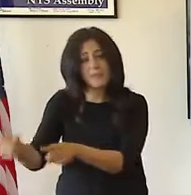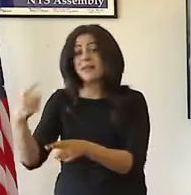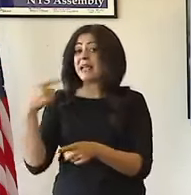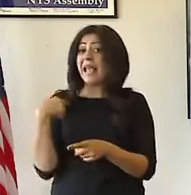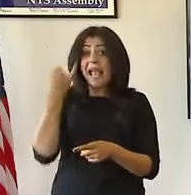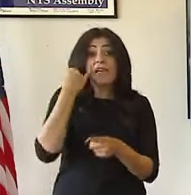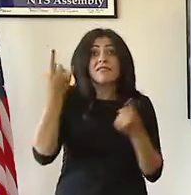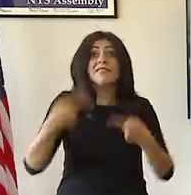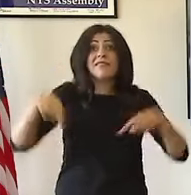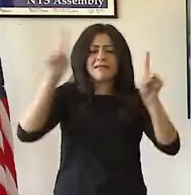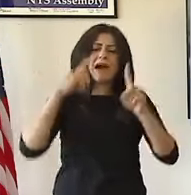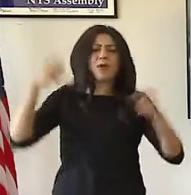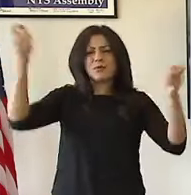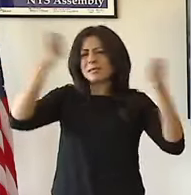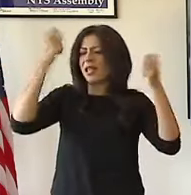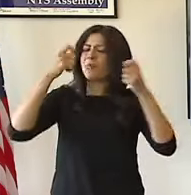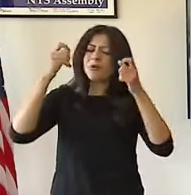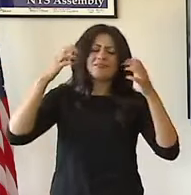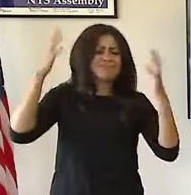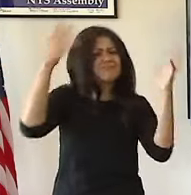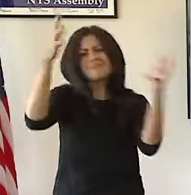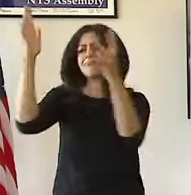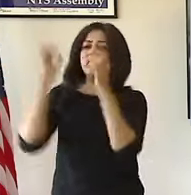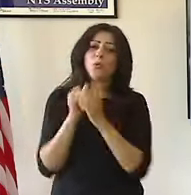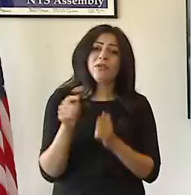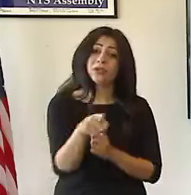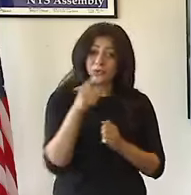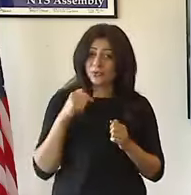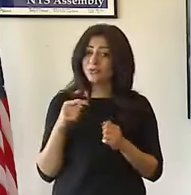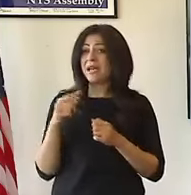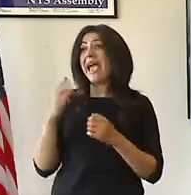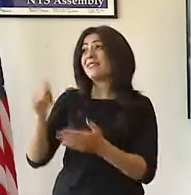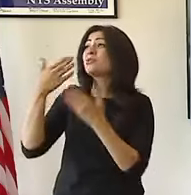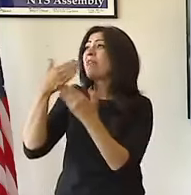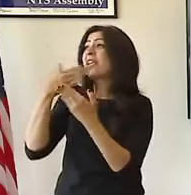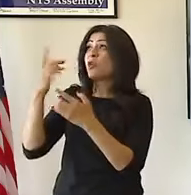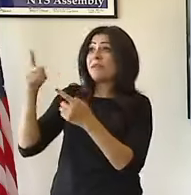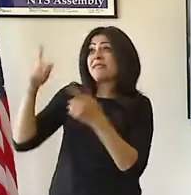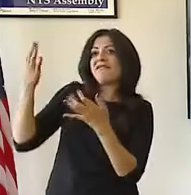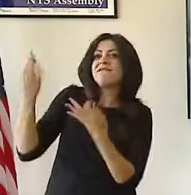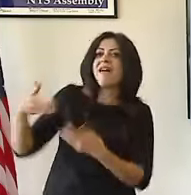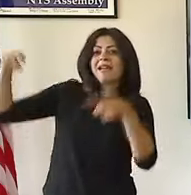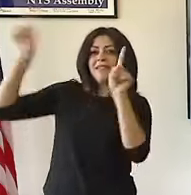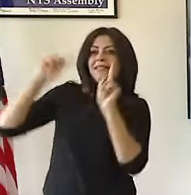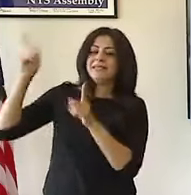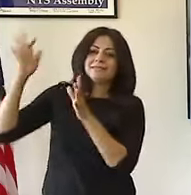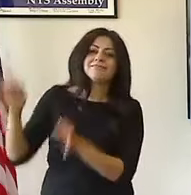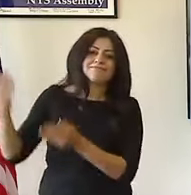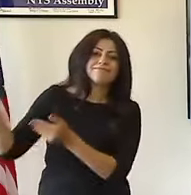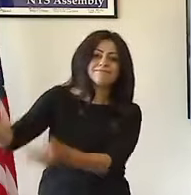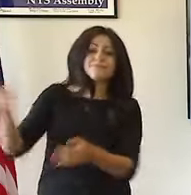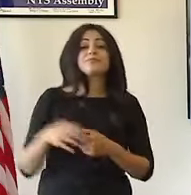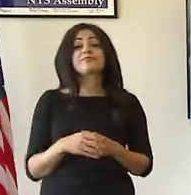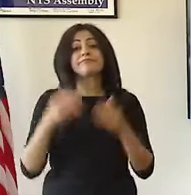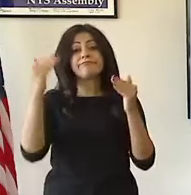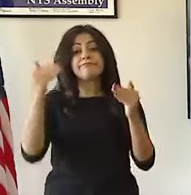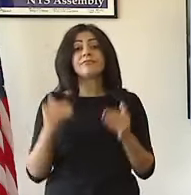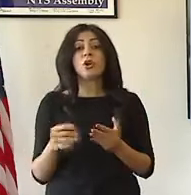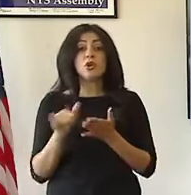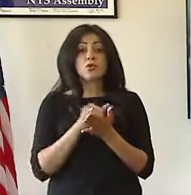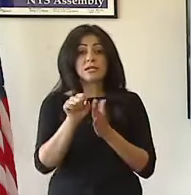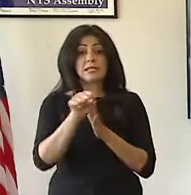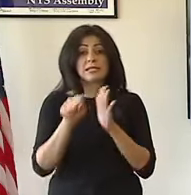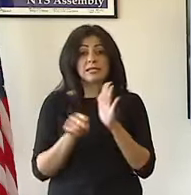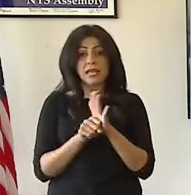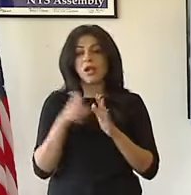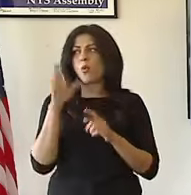with you and to thank them when they finally get around to doing it. So it is something we're going to continue to fight. Has New York State issued guidance about how schools can open in the